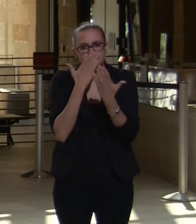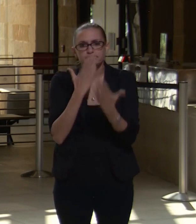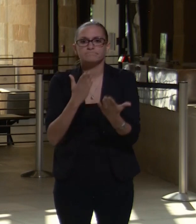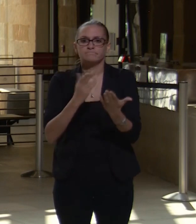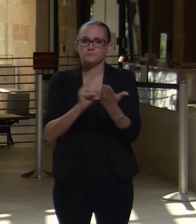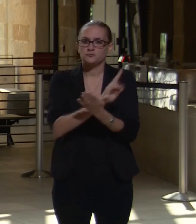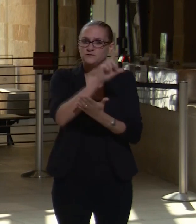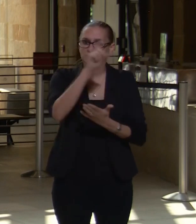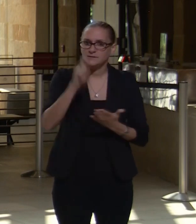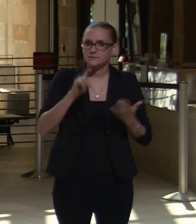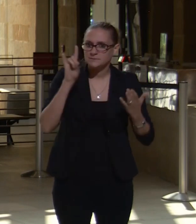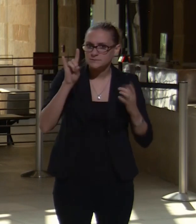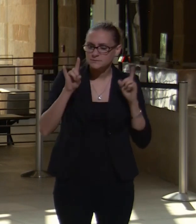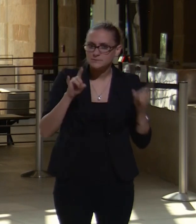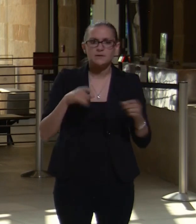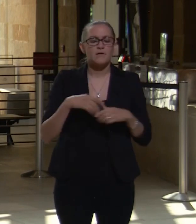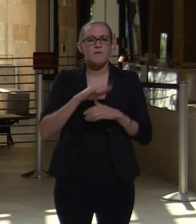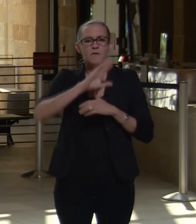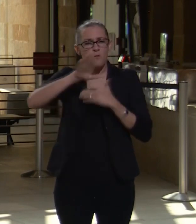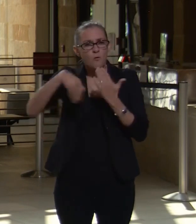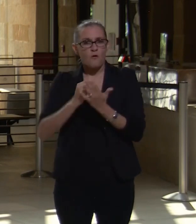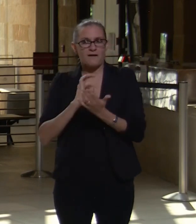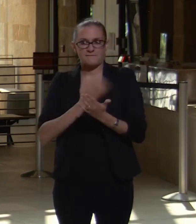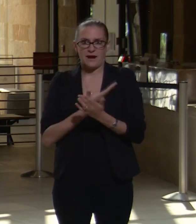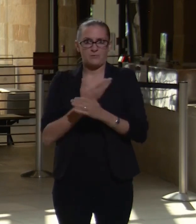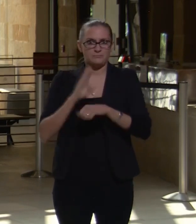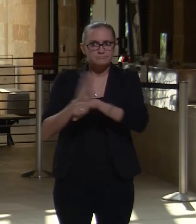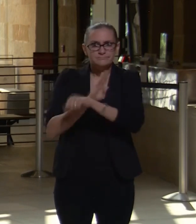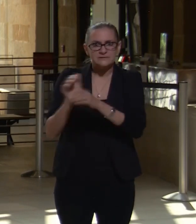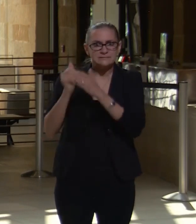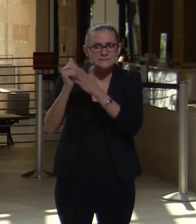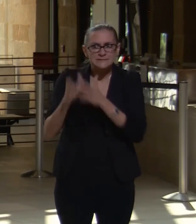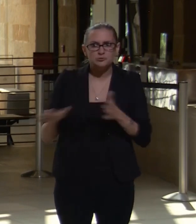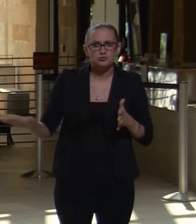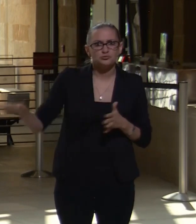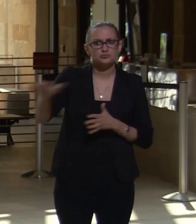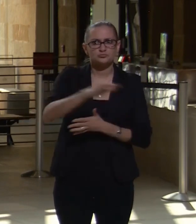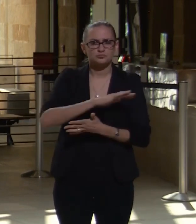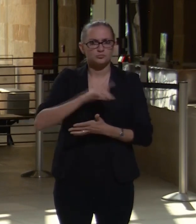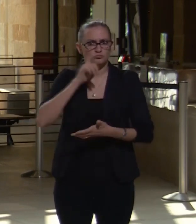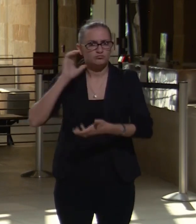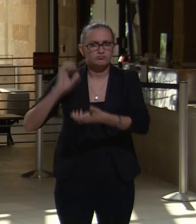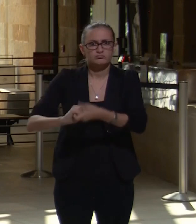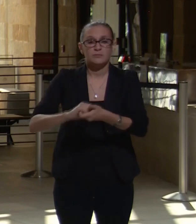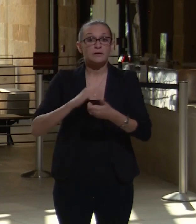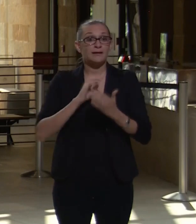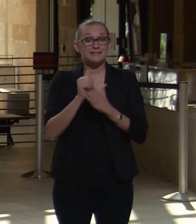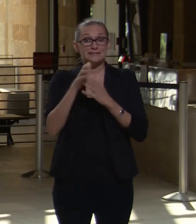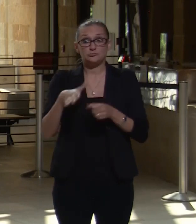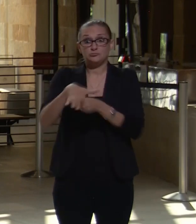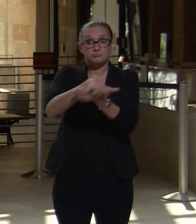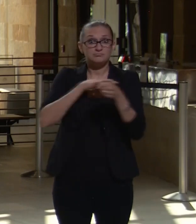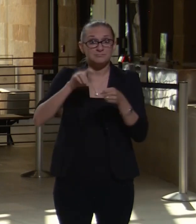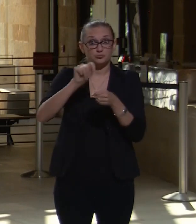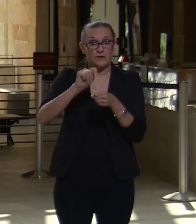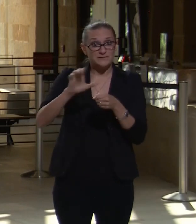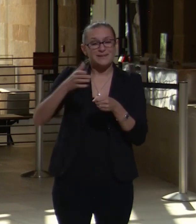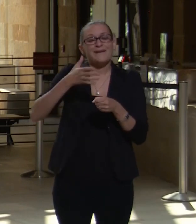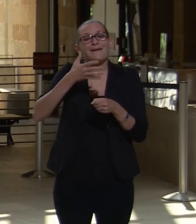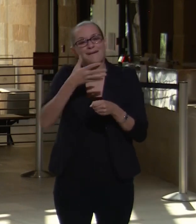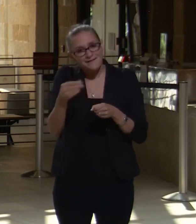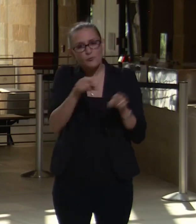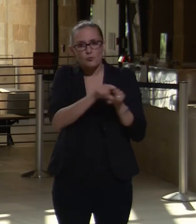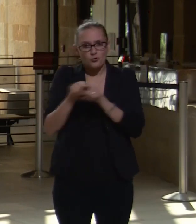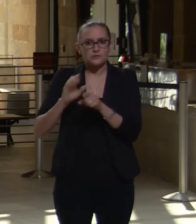want to thank the University of Texas, all of our industry leaders, our leaders around Travis County, and